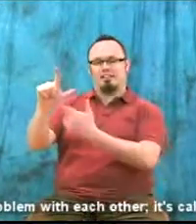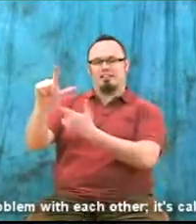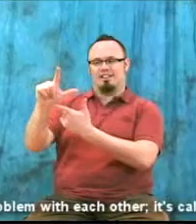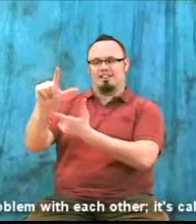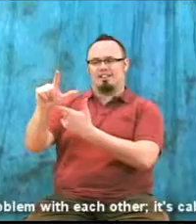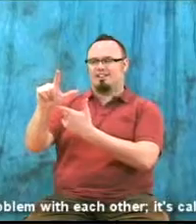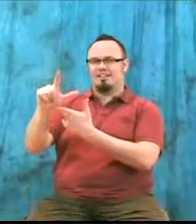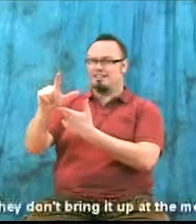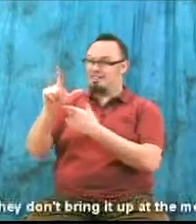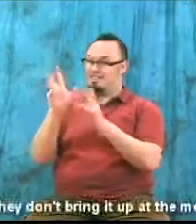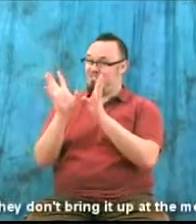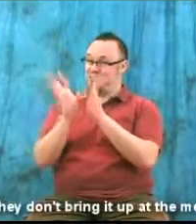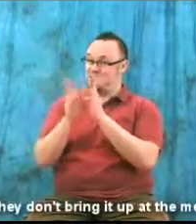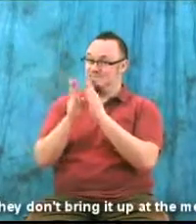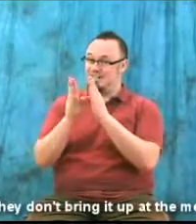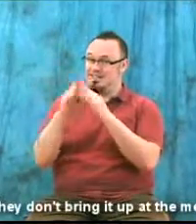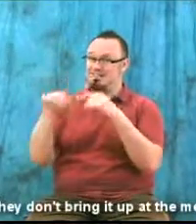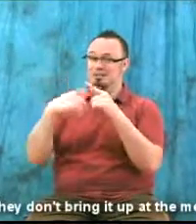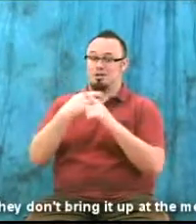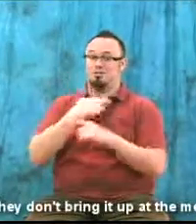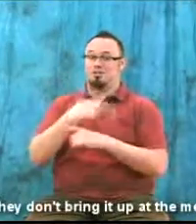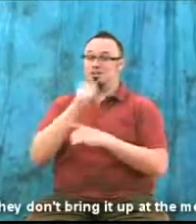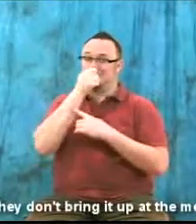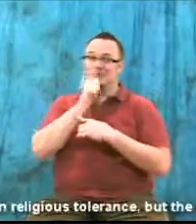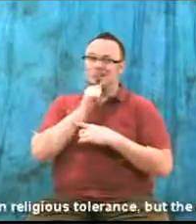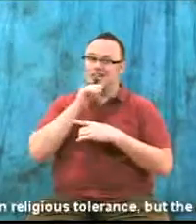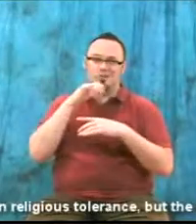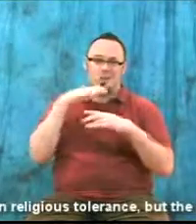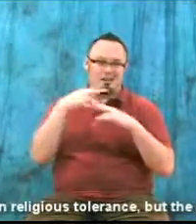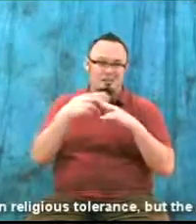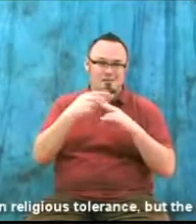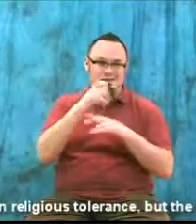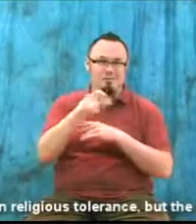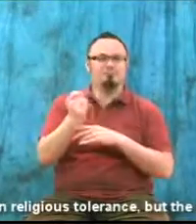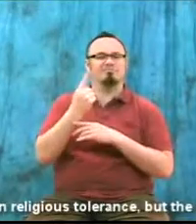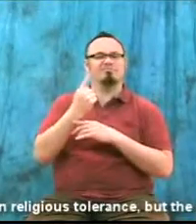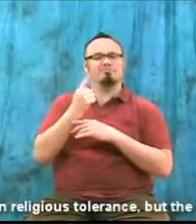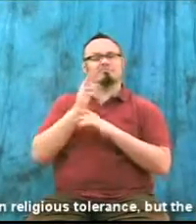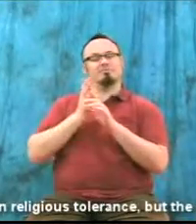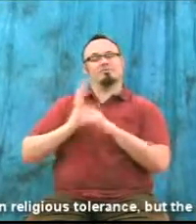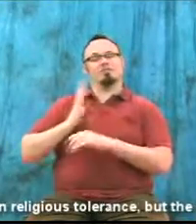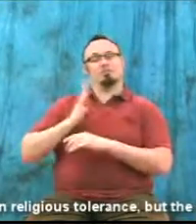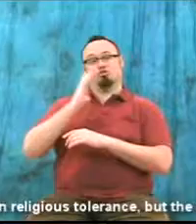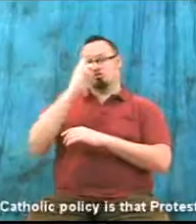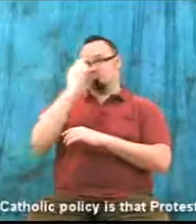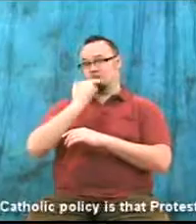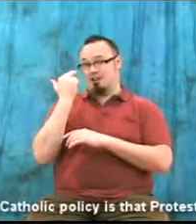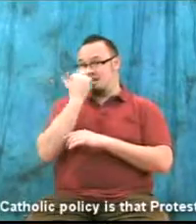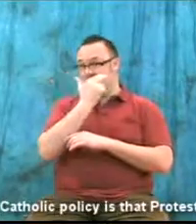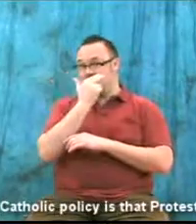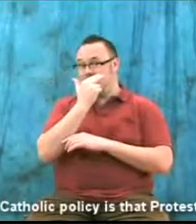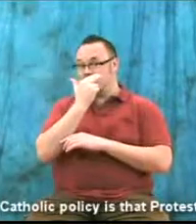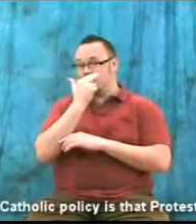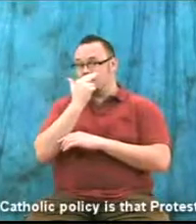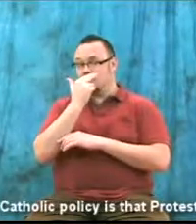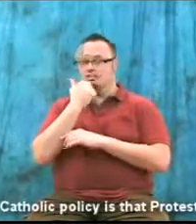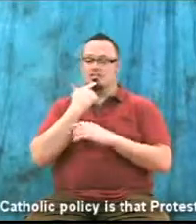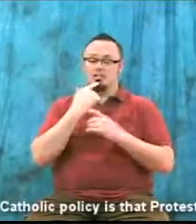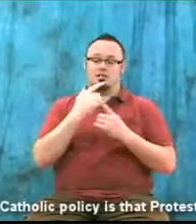They don't bring it up at the meetings on religious tolerance, but the official Catholic policy is that Protestants, Muslims,